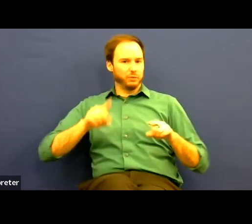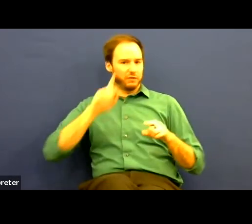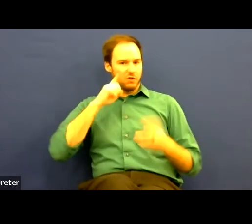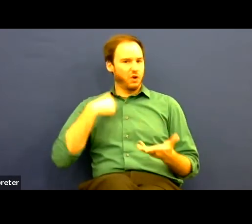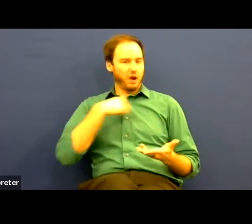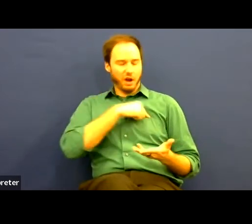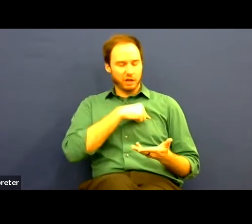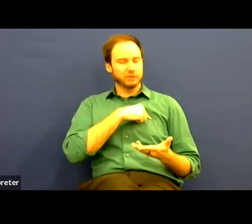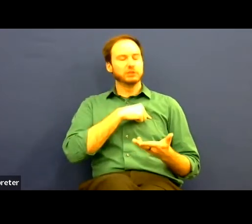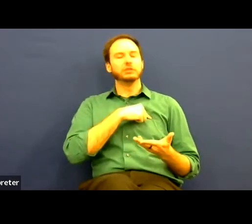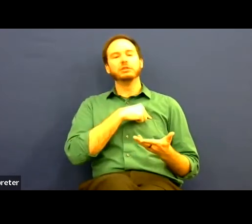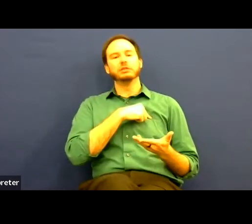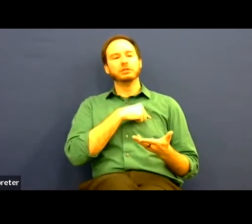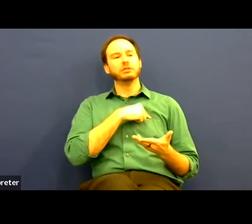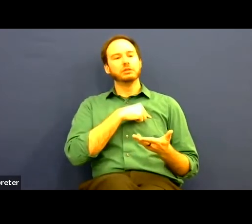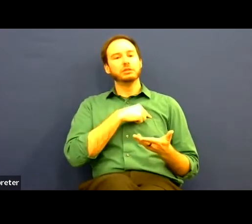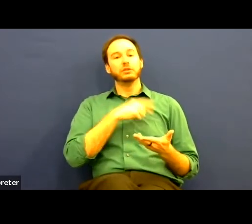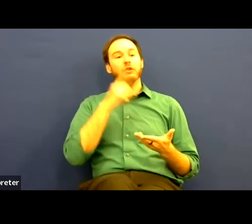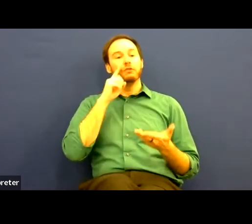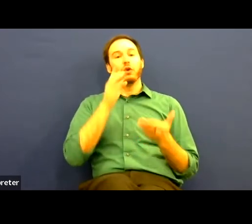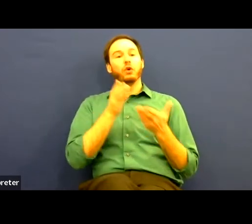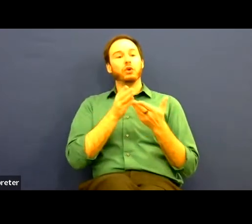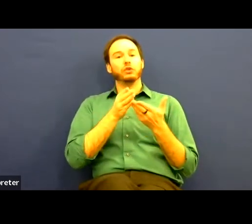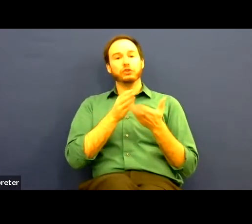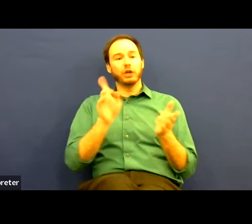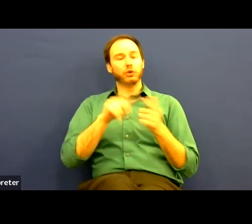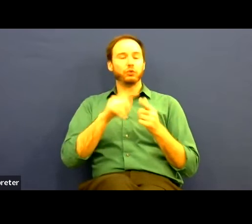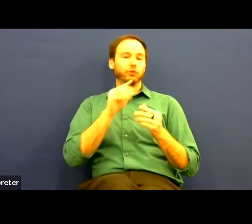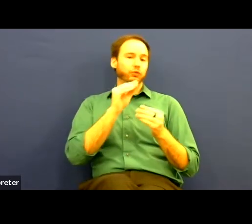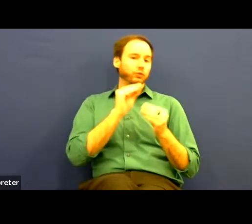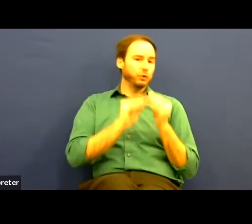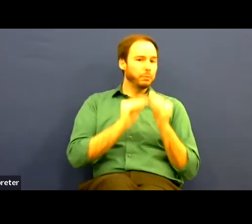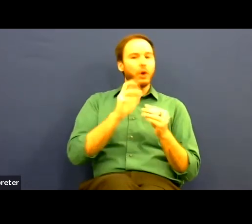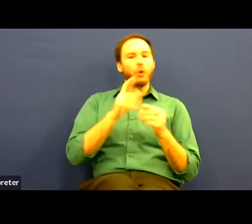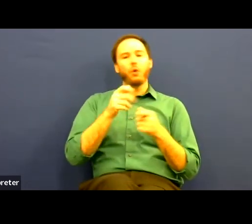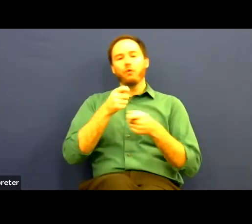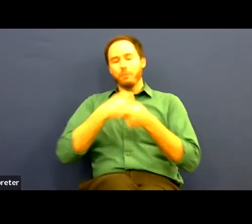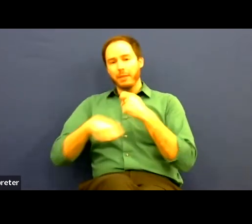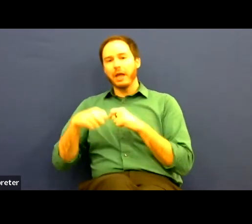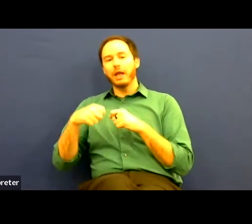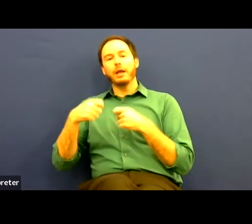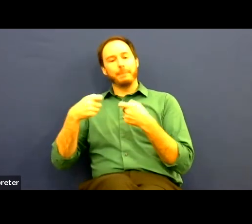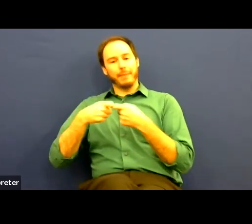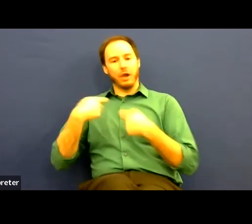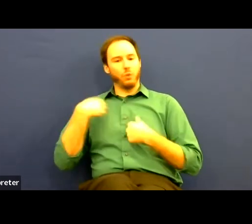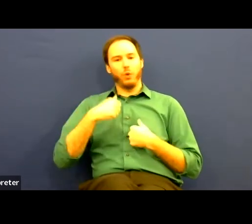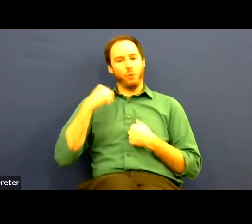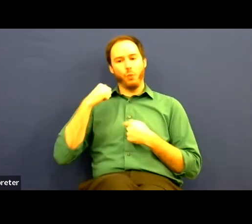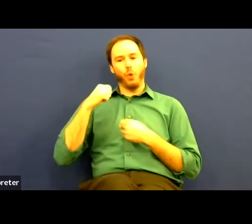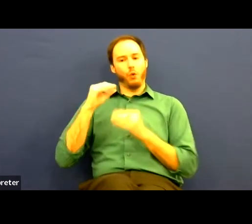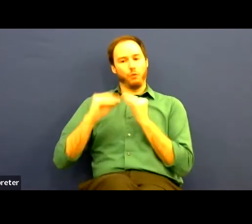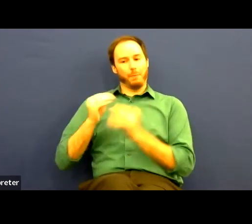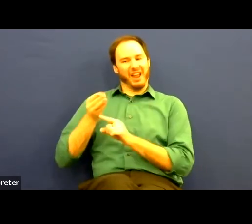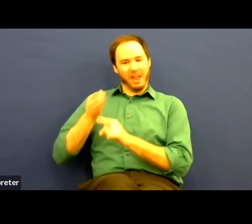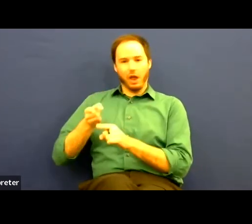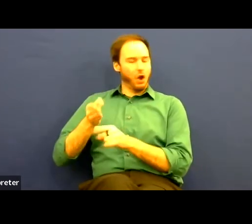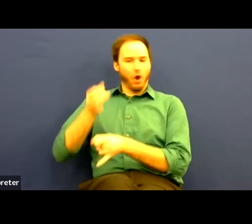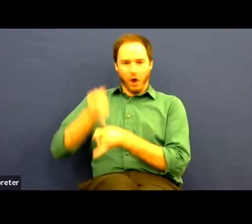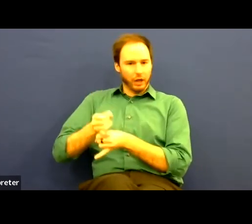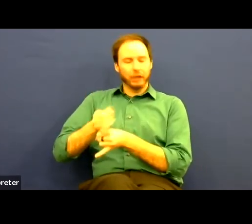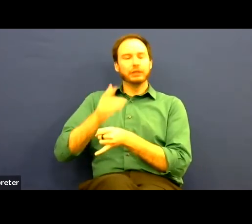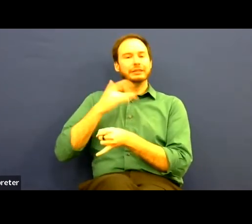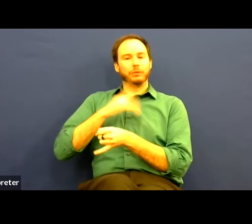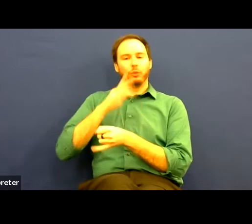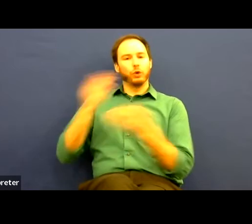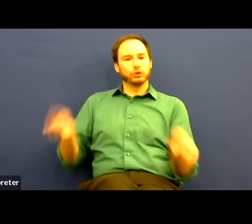happened. In terms of replacing or repairing batteries, we do not repair on site. They are only